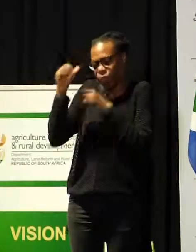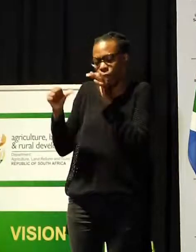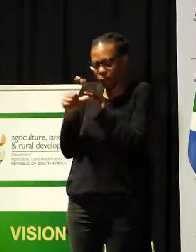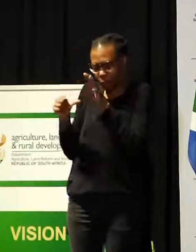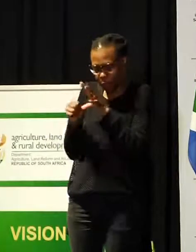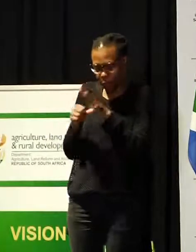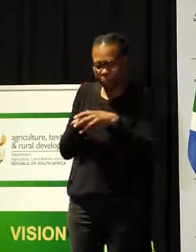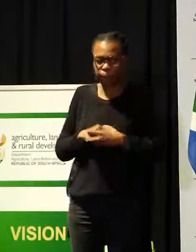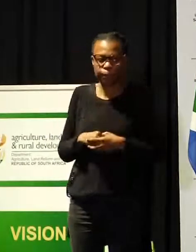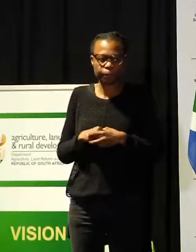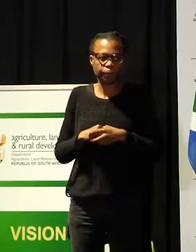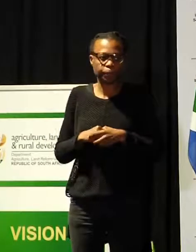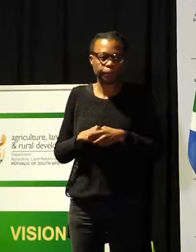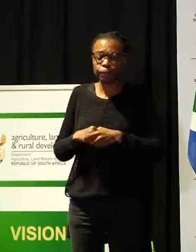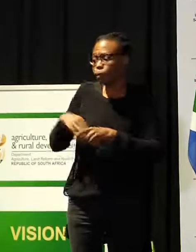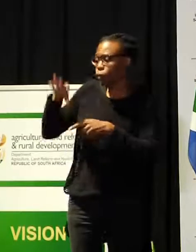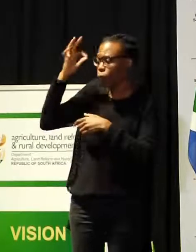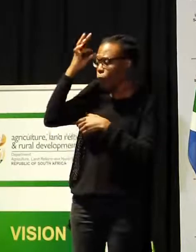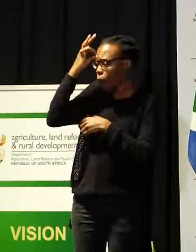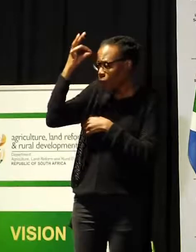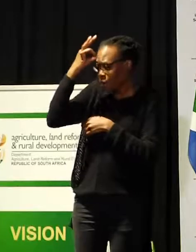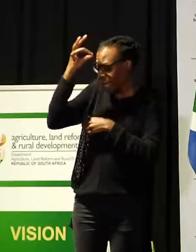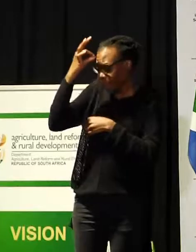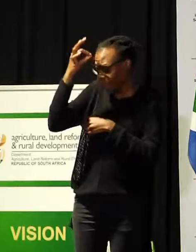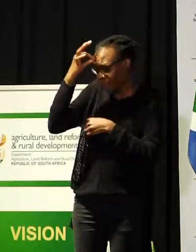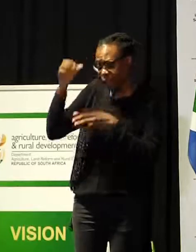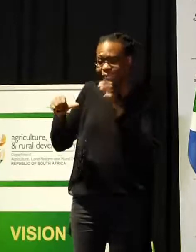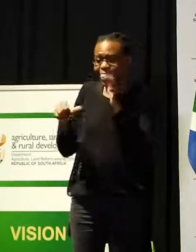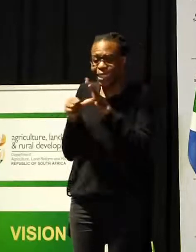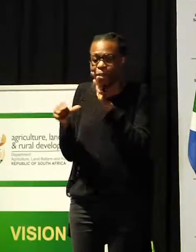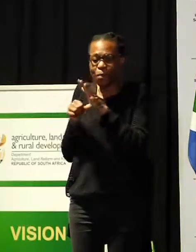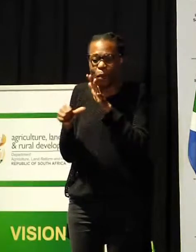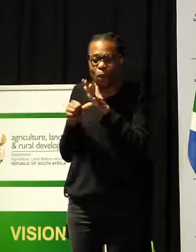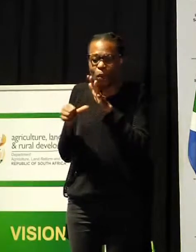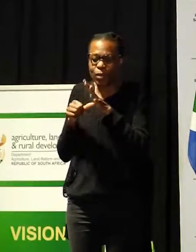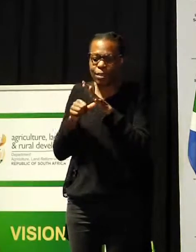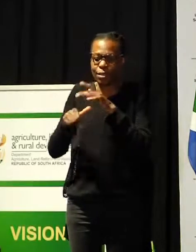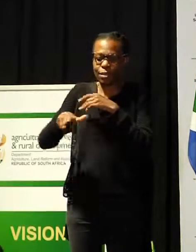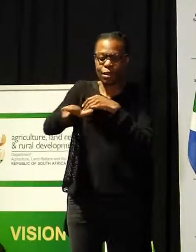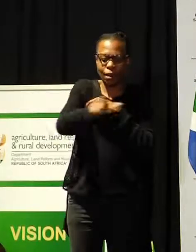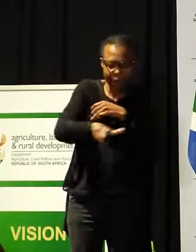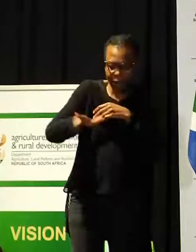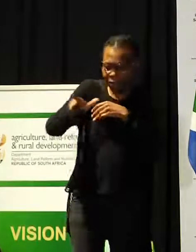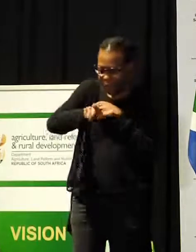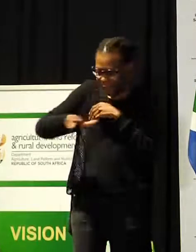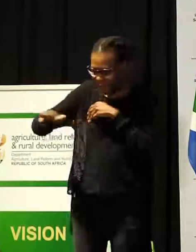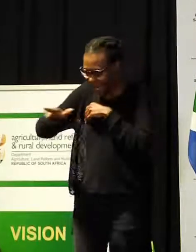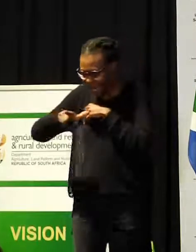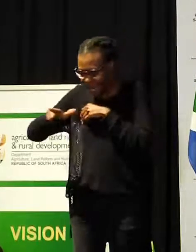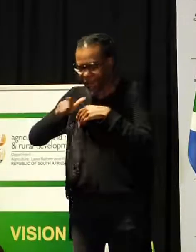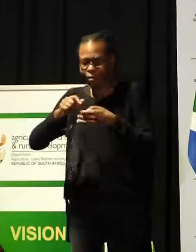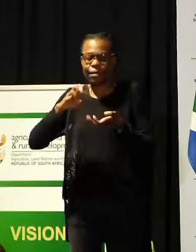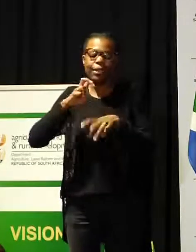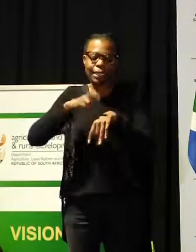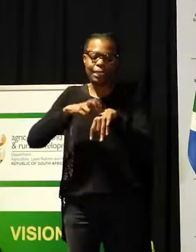provide training and capacity building, not only training and capacity building to these land administration officers, but resource them as